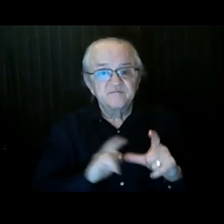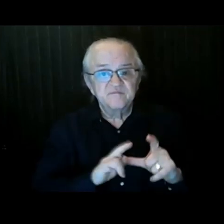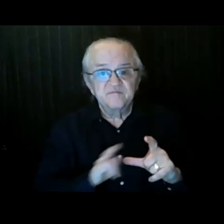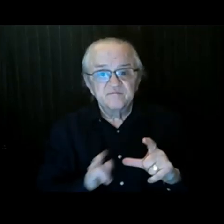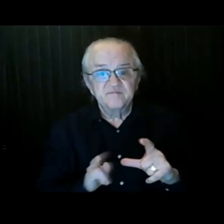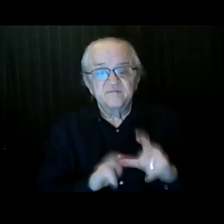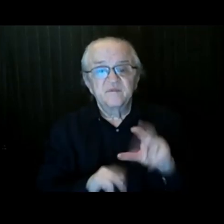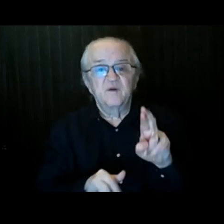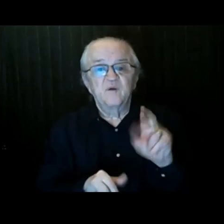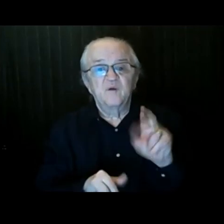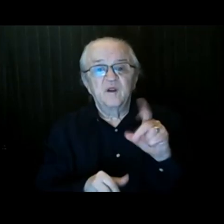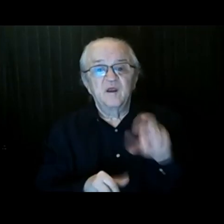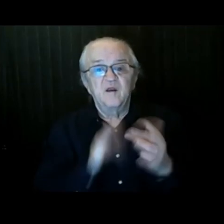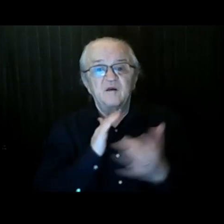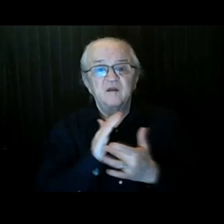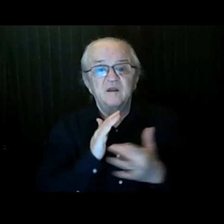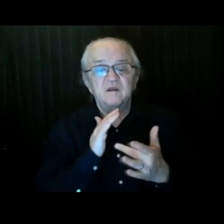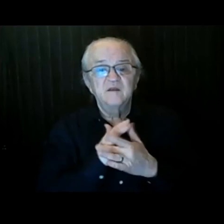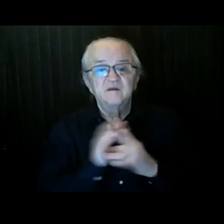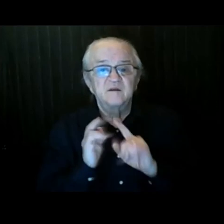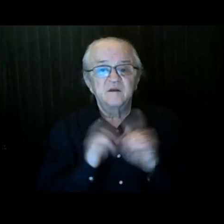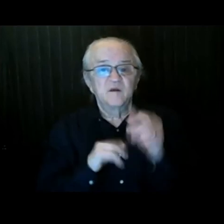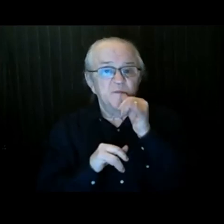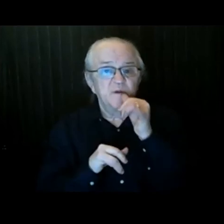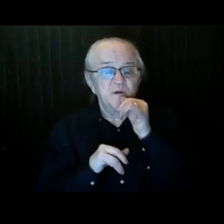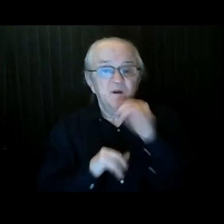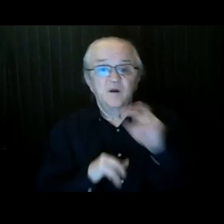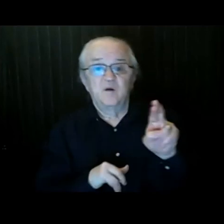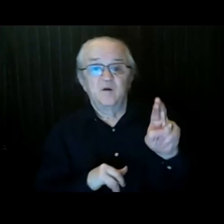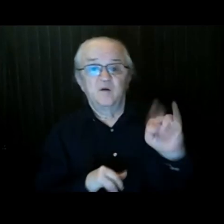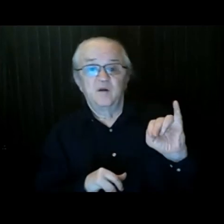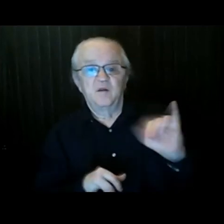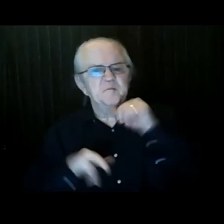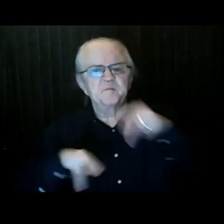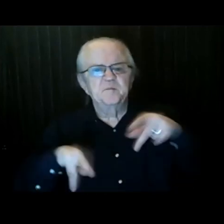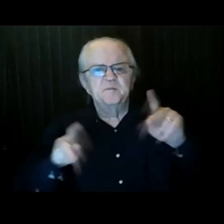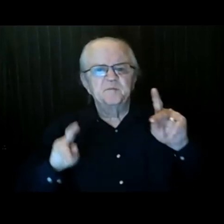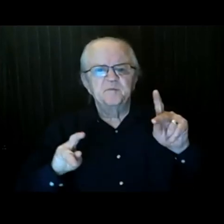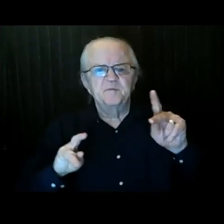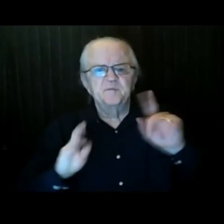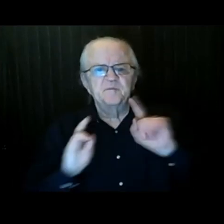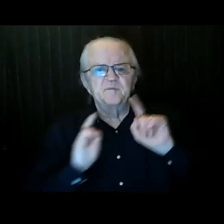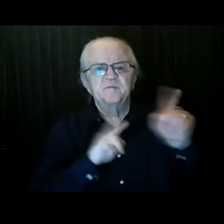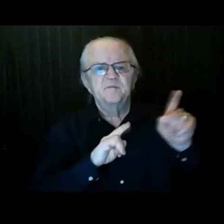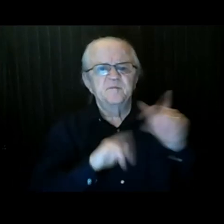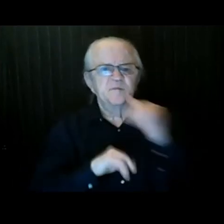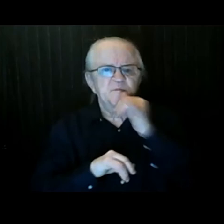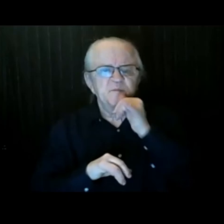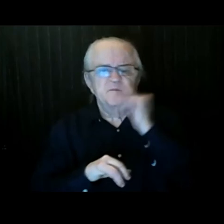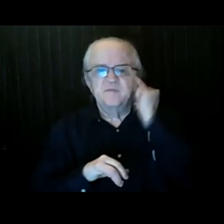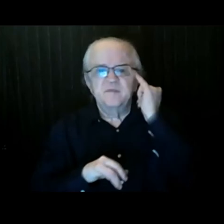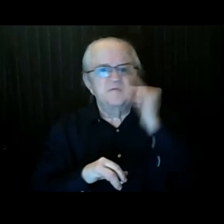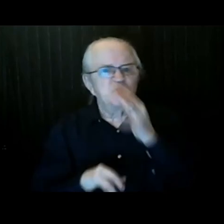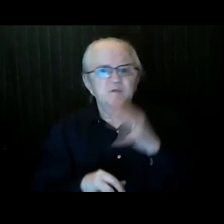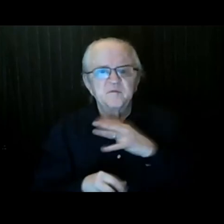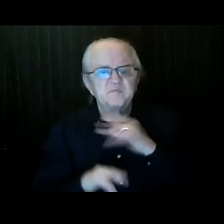would go to the bar. And in Rhode Island, you weren't allowed to go to the bar if you were a woman. You couldn't go into